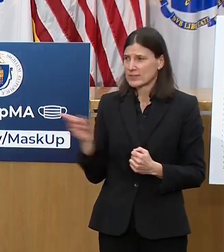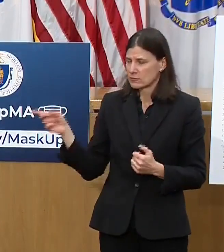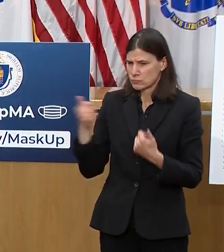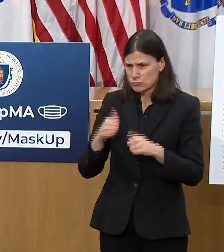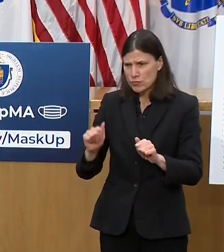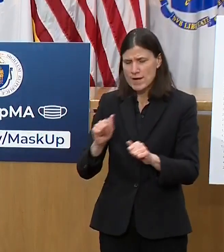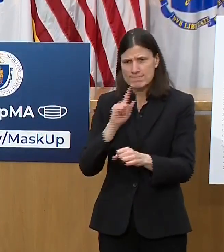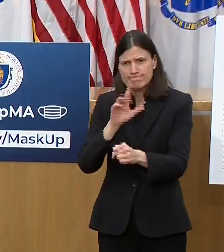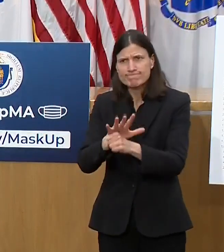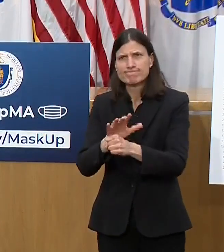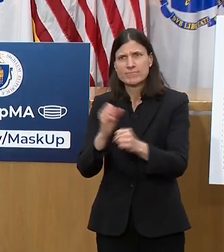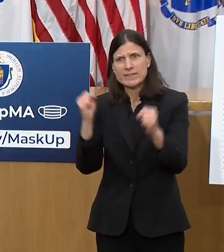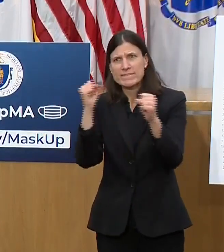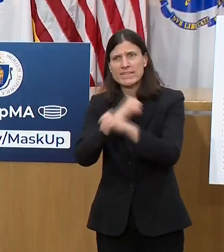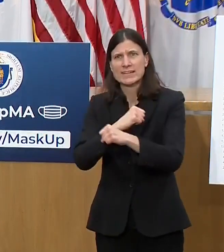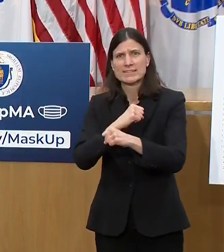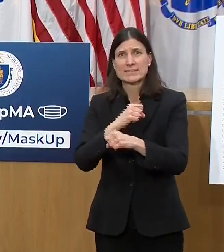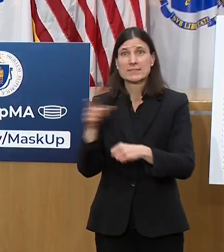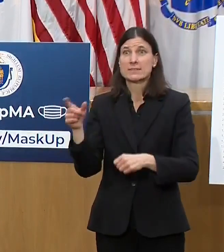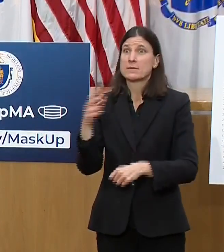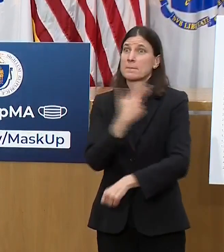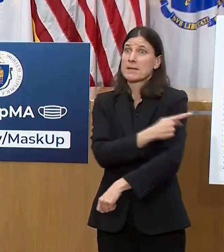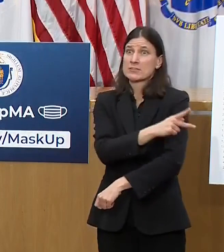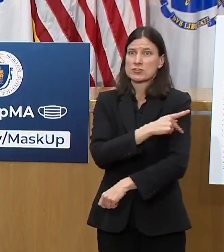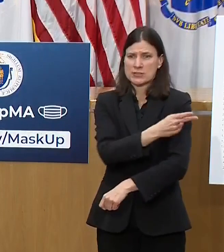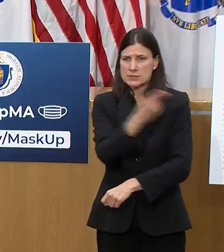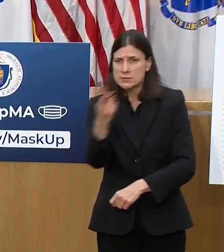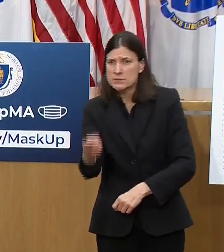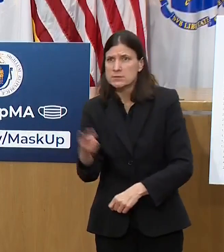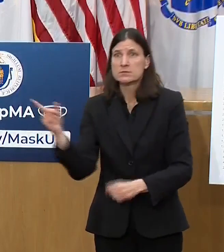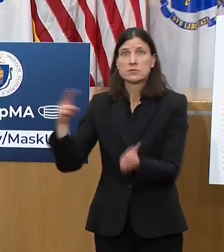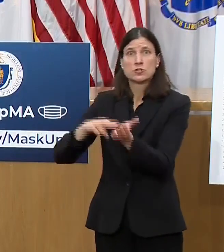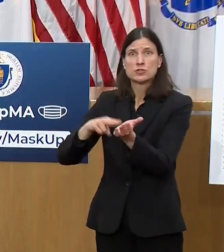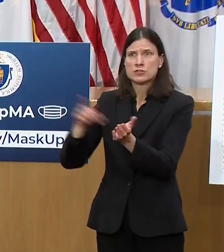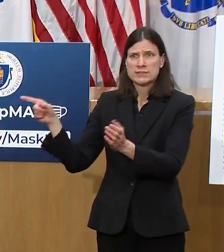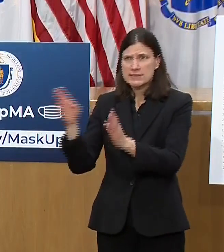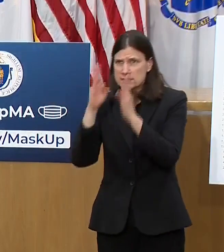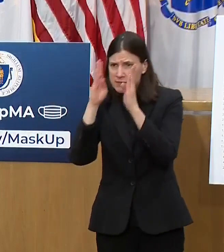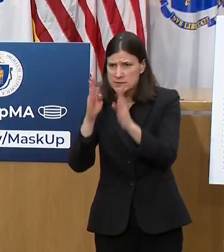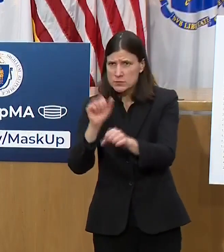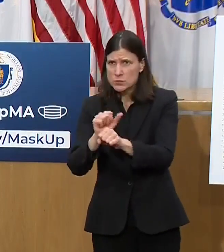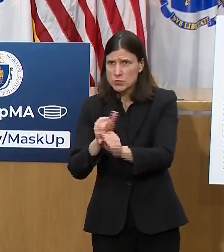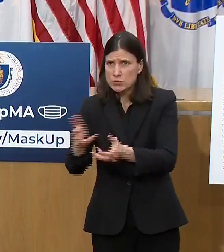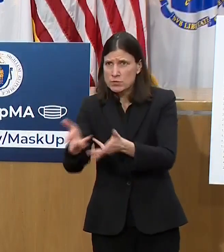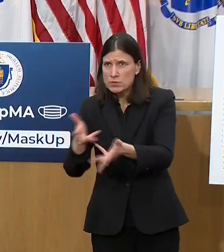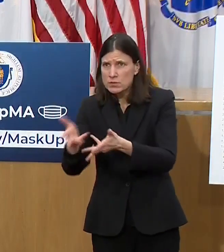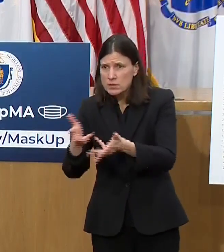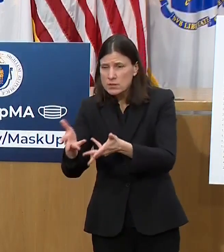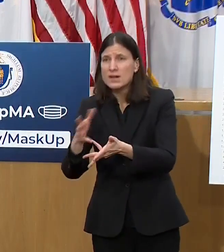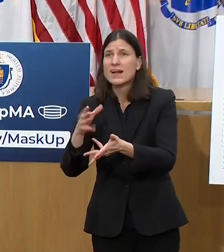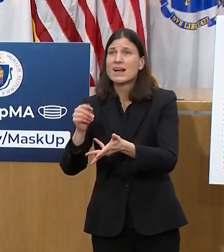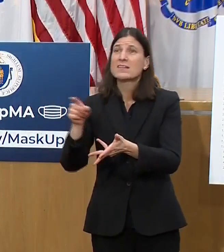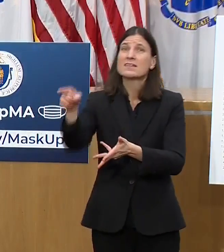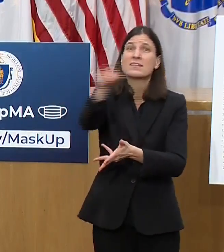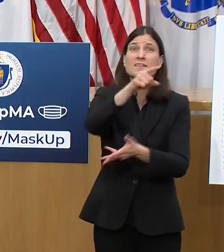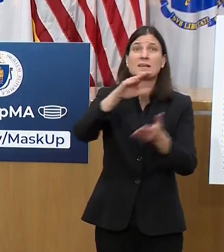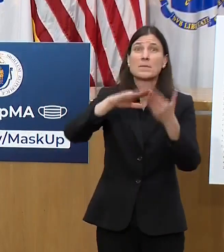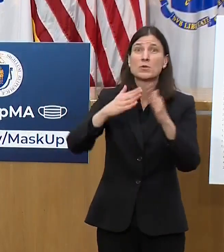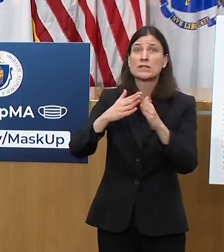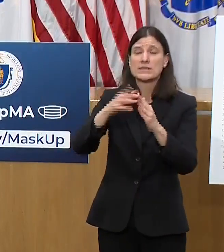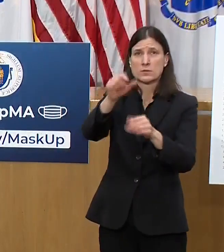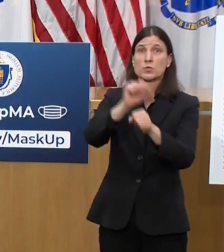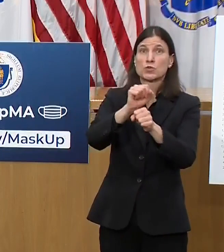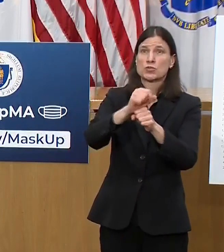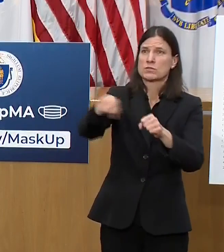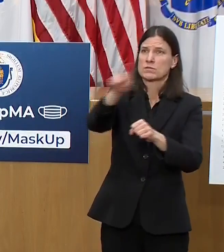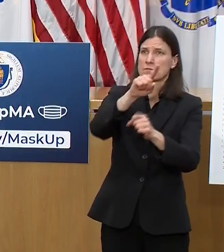each patient who comes to our hospitals. We just ask you to do your part so you don't end up in the